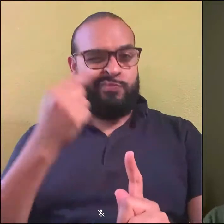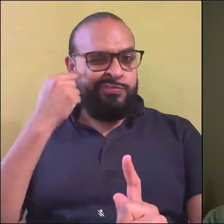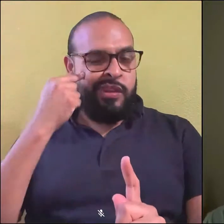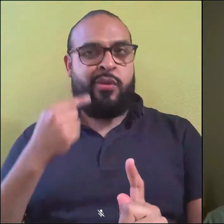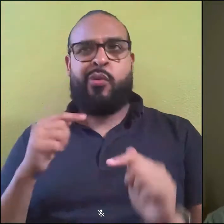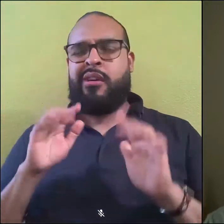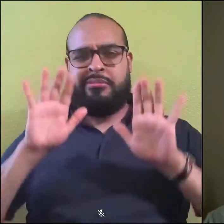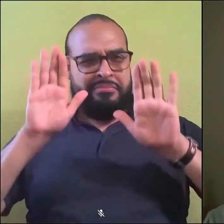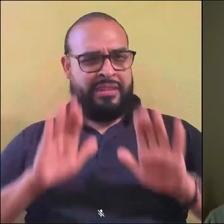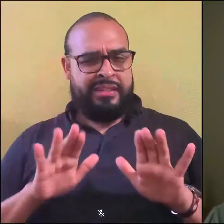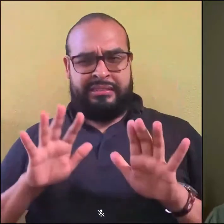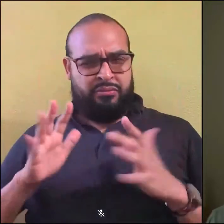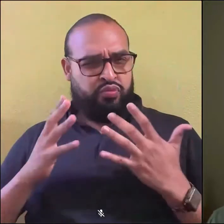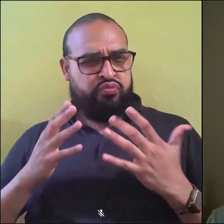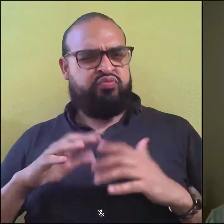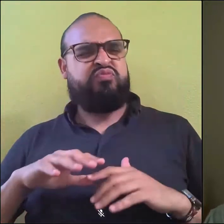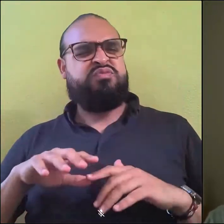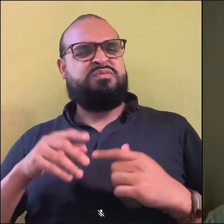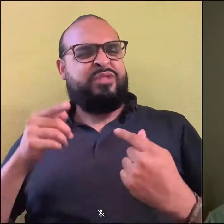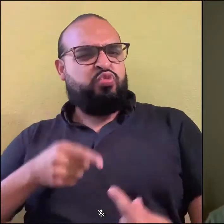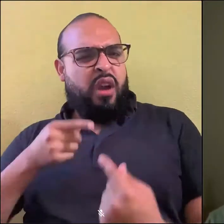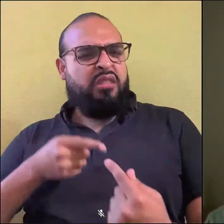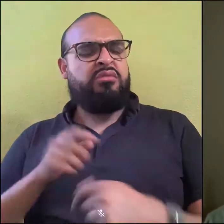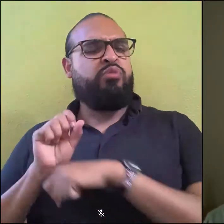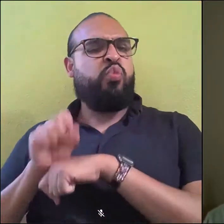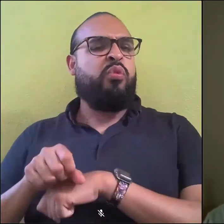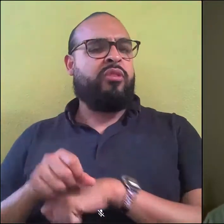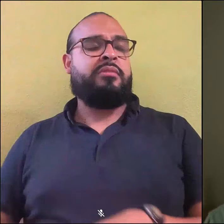overcome, the failures that were experienced